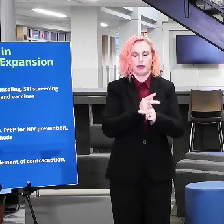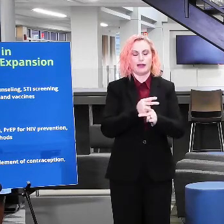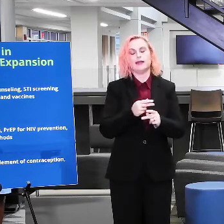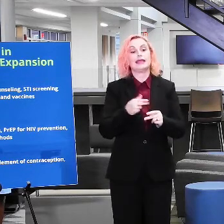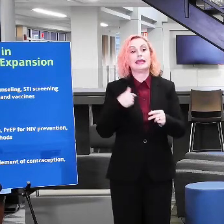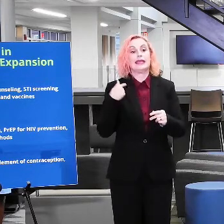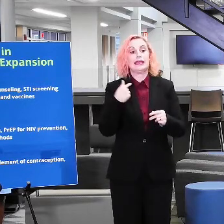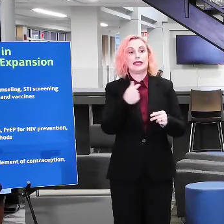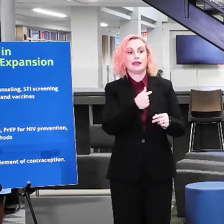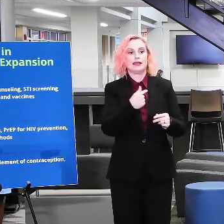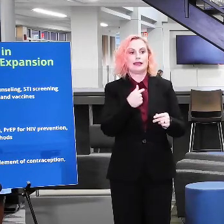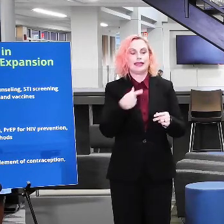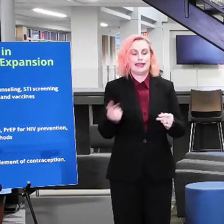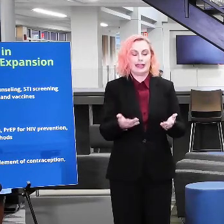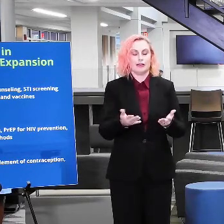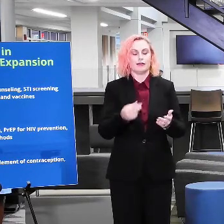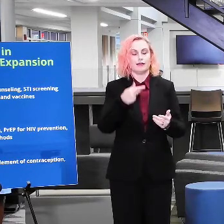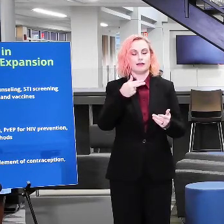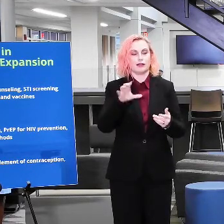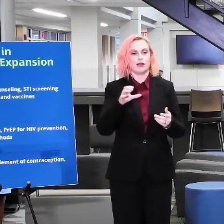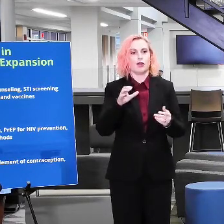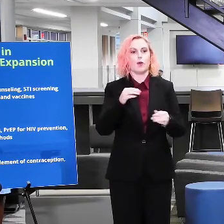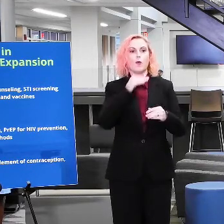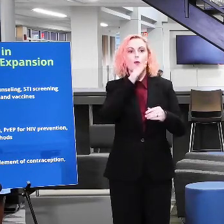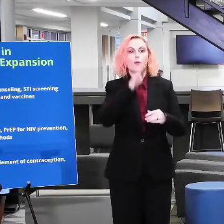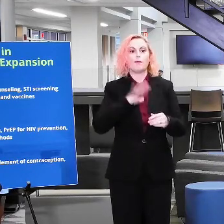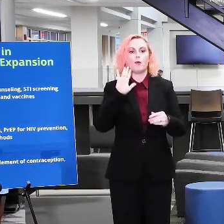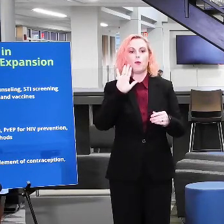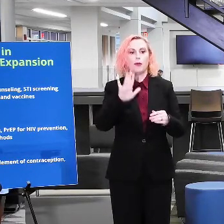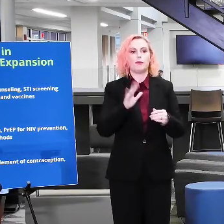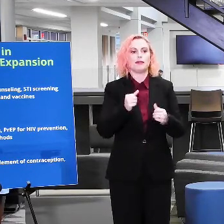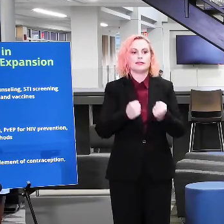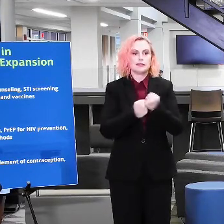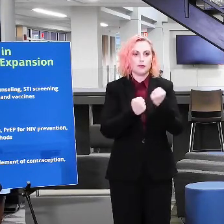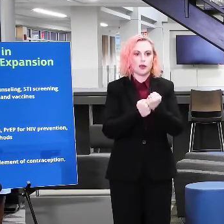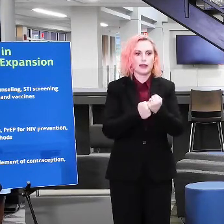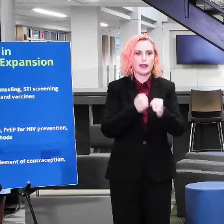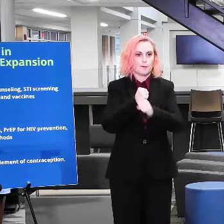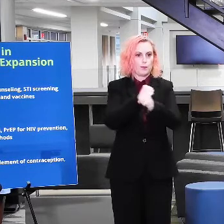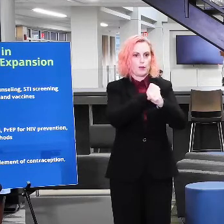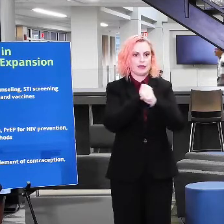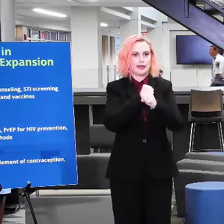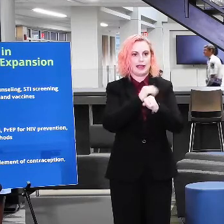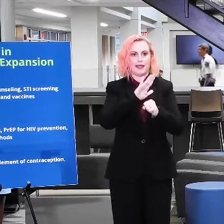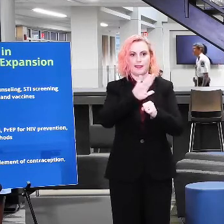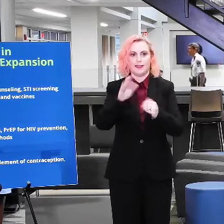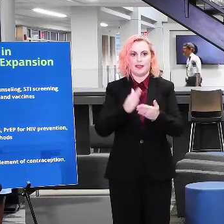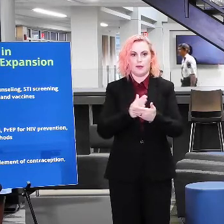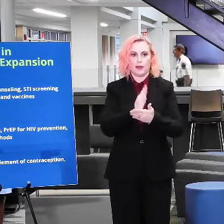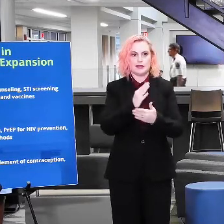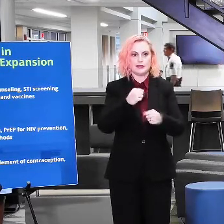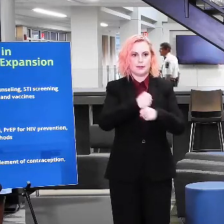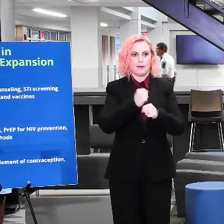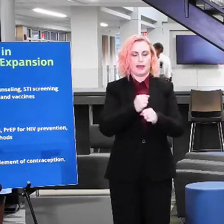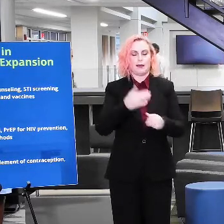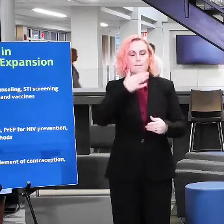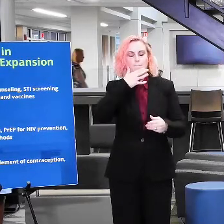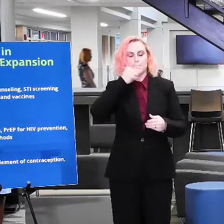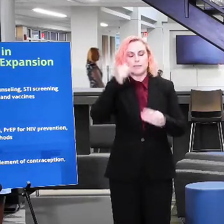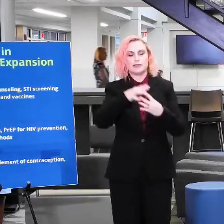women will be supported and will be protected in their right to make the best choices for